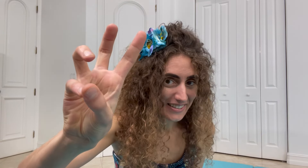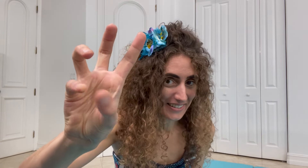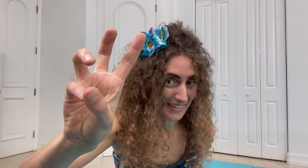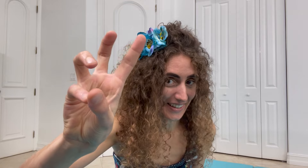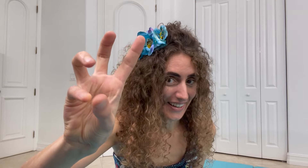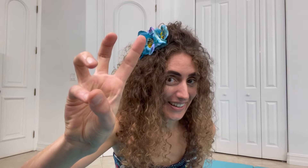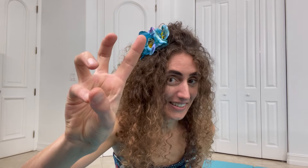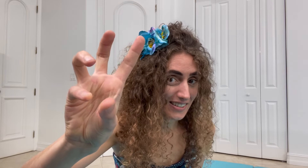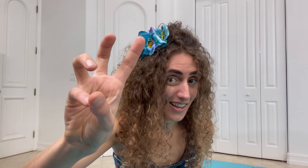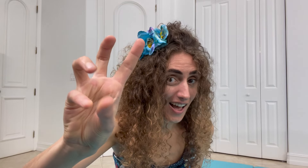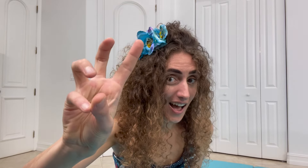5, 6,